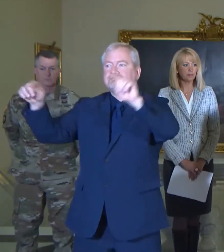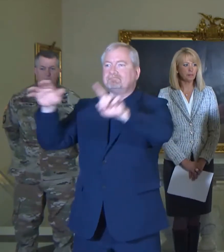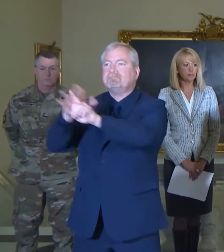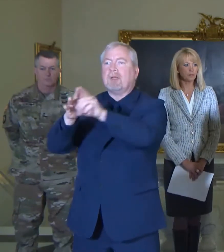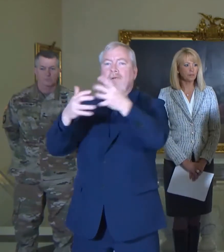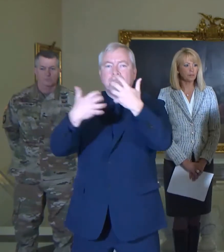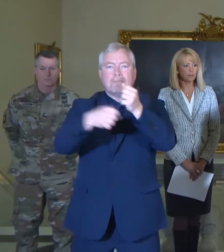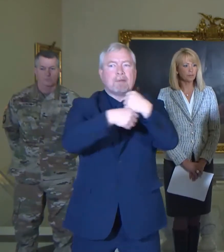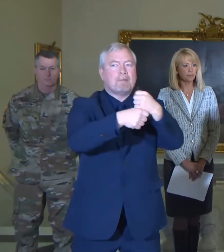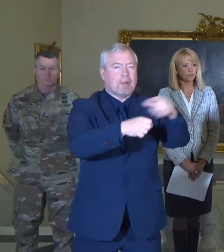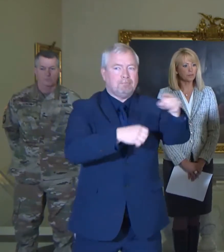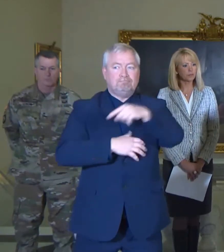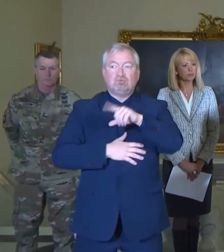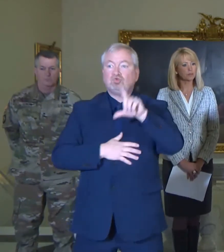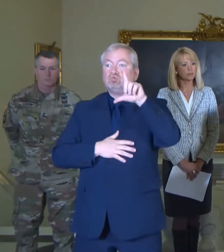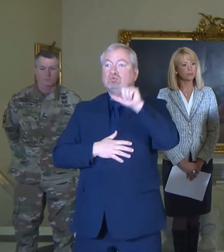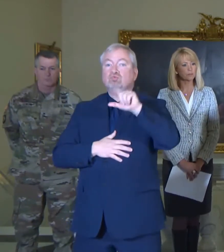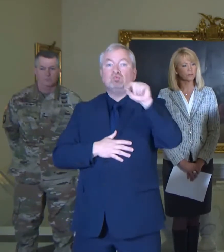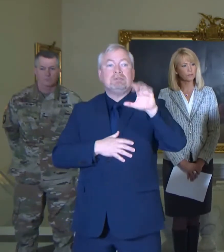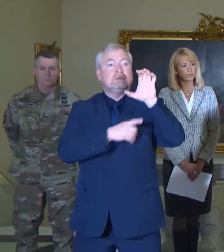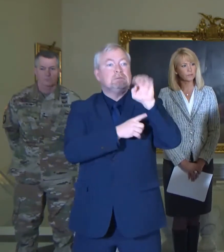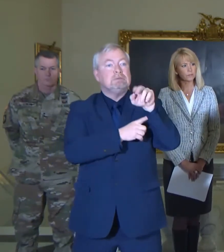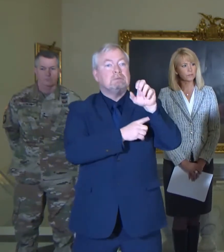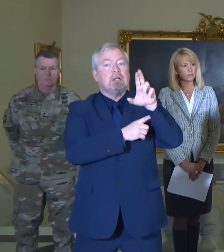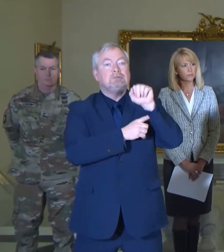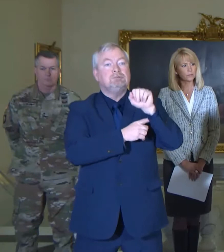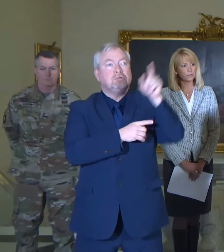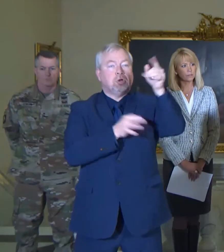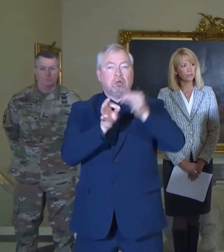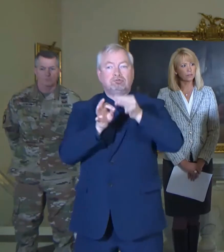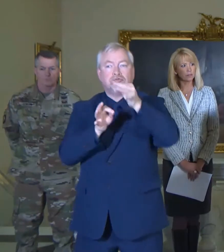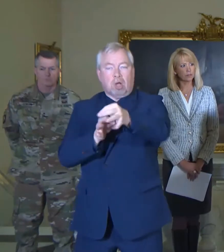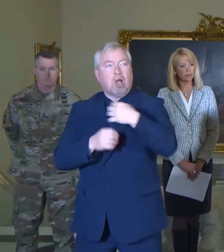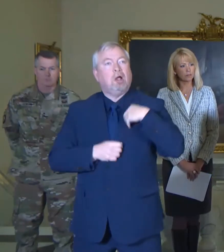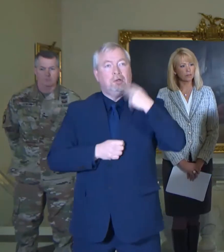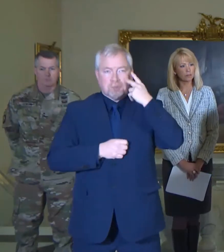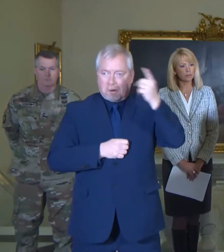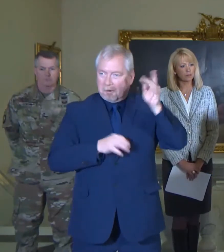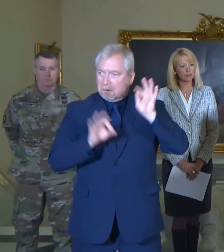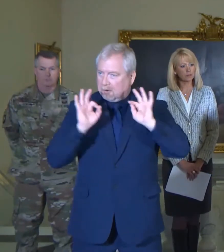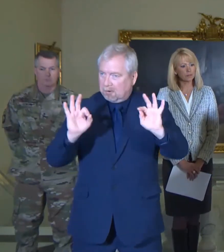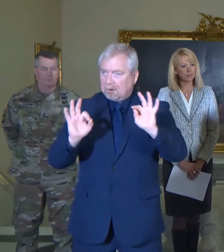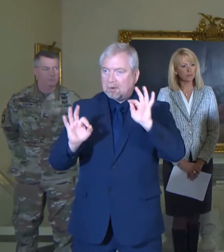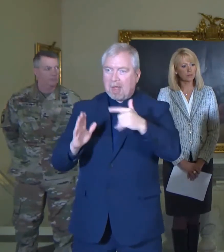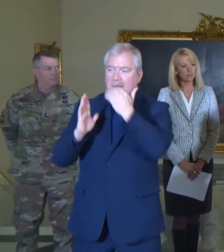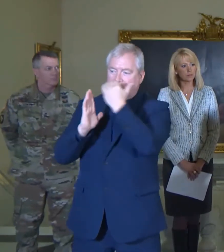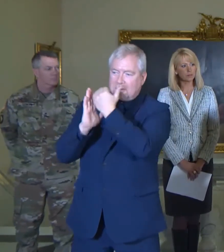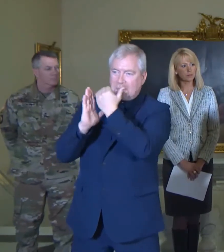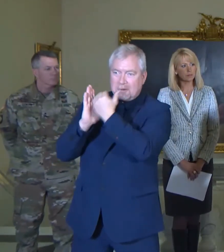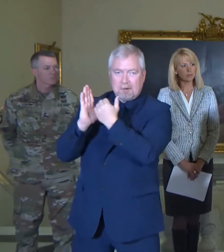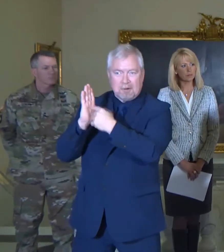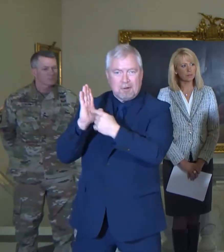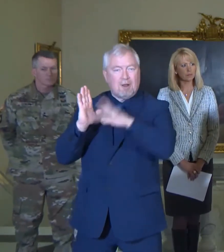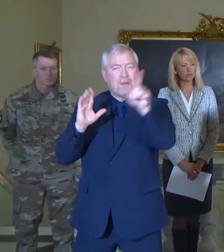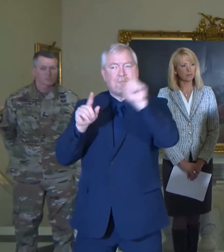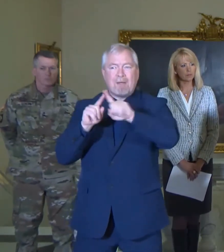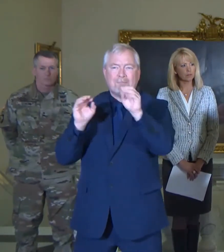2020 census. We're still waiting for additional action on Title 32 for all of the